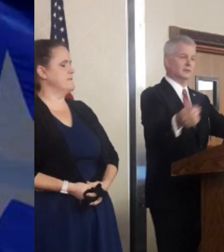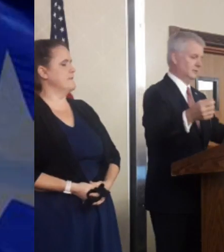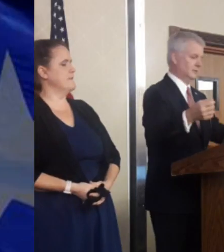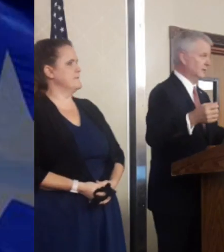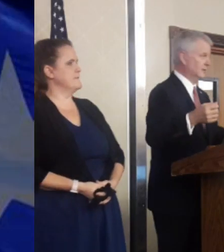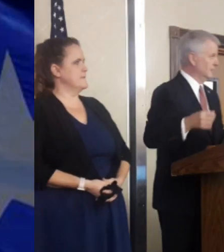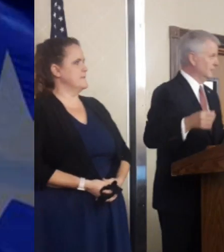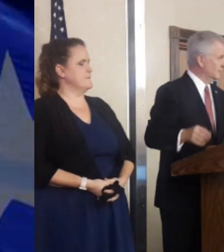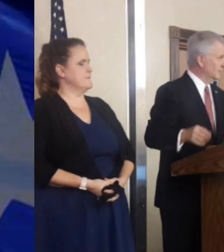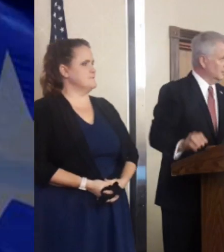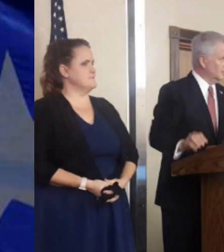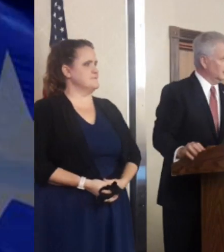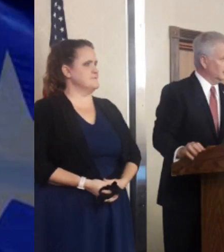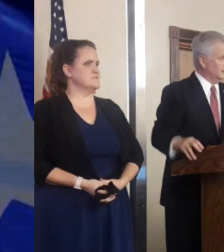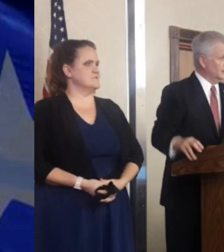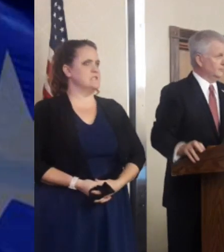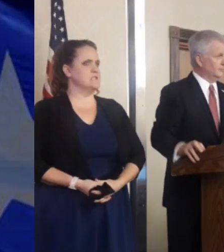goes.